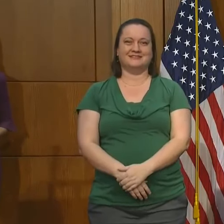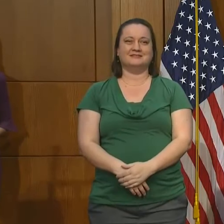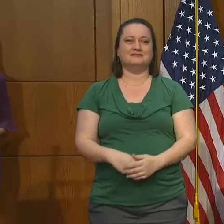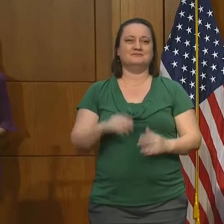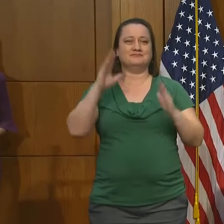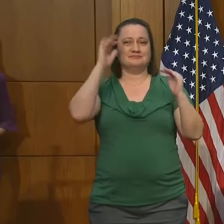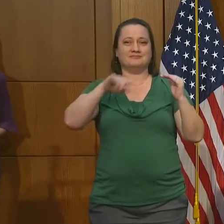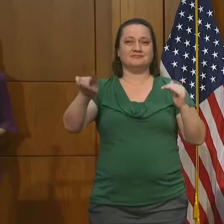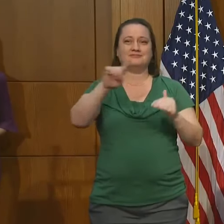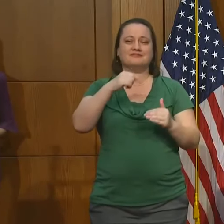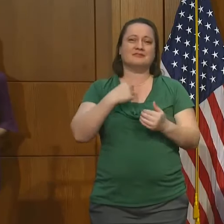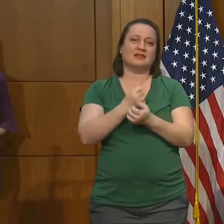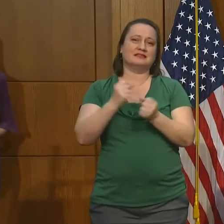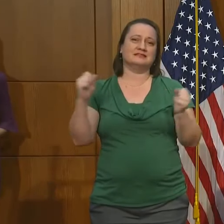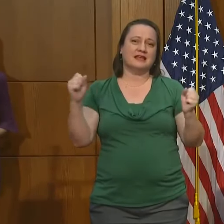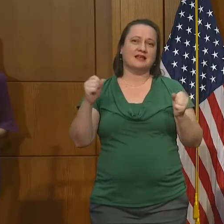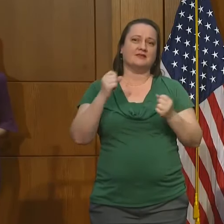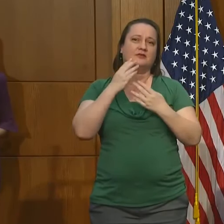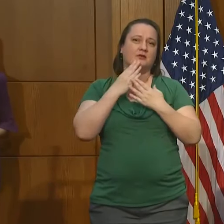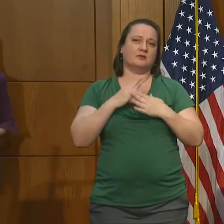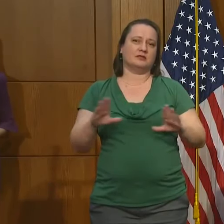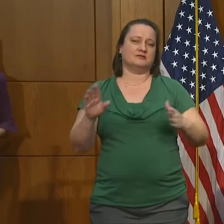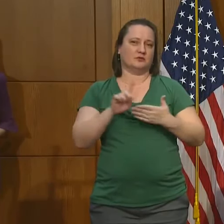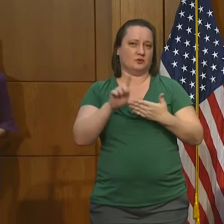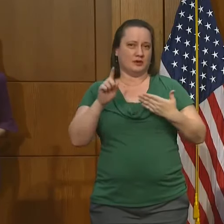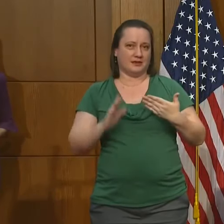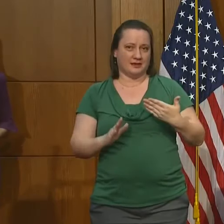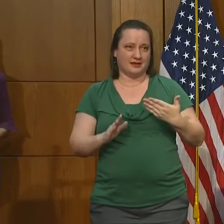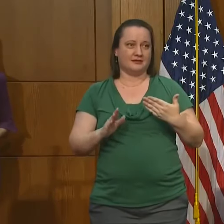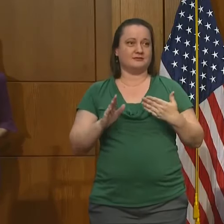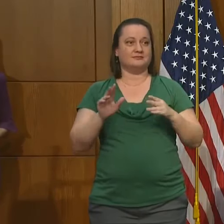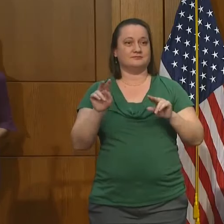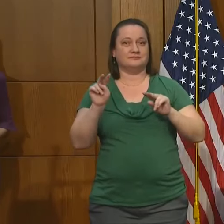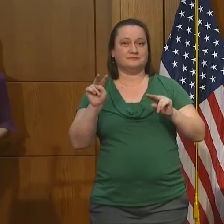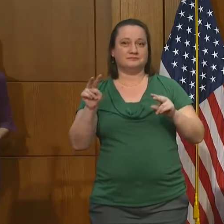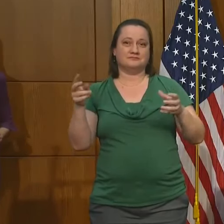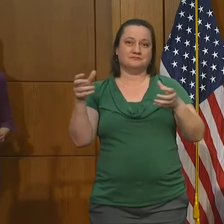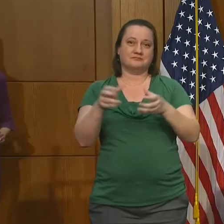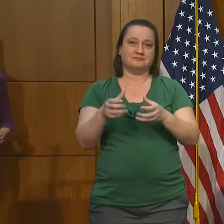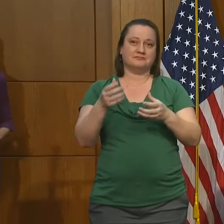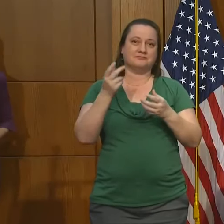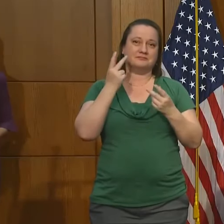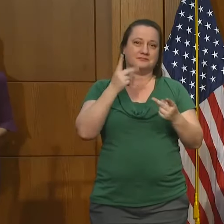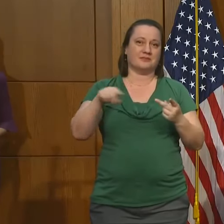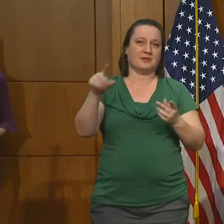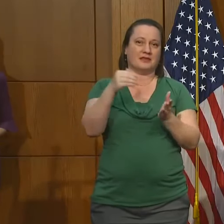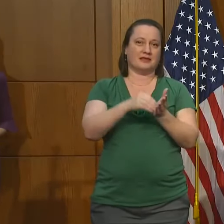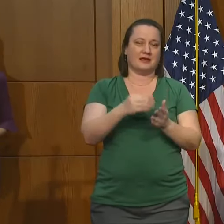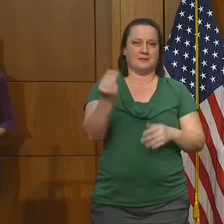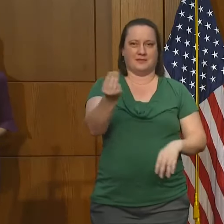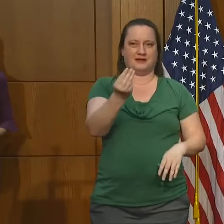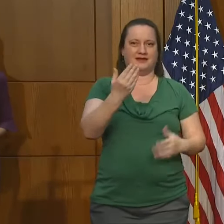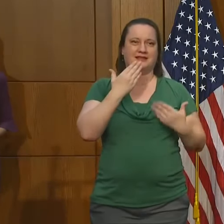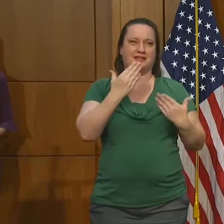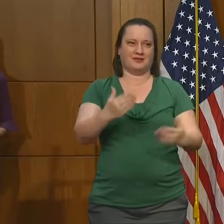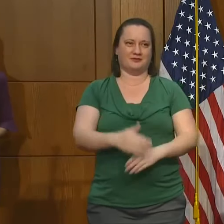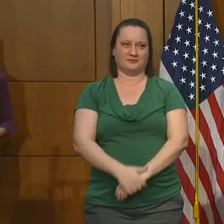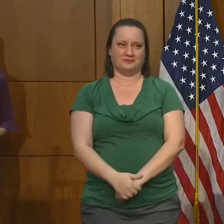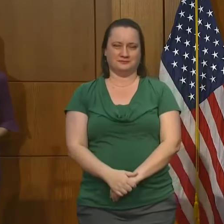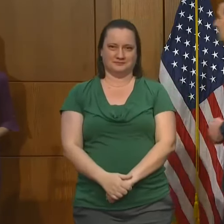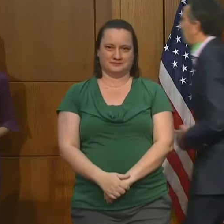a safe and peaceful weekend, and we will look forward to being with you on Monday. Thank you all very much.